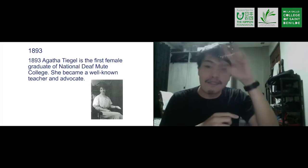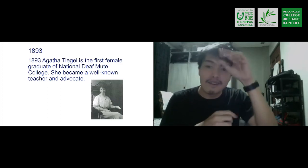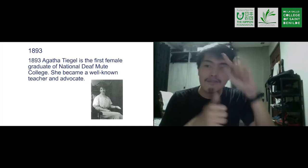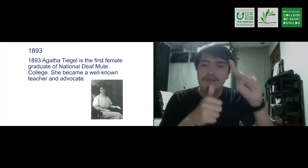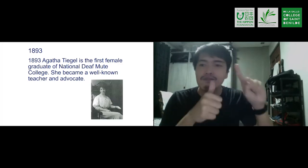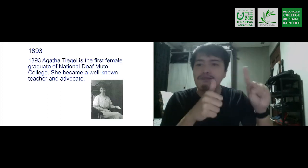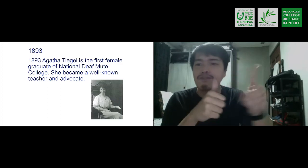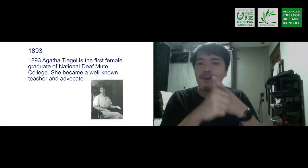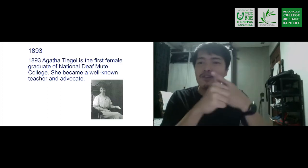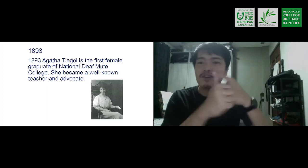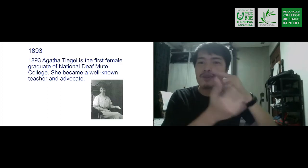1869.